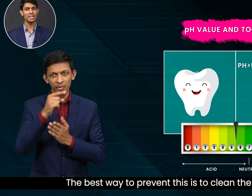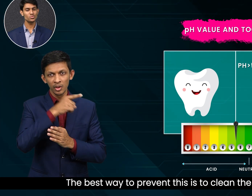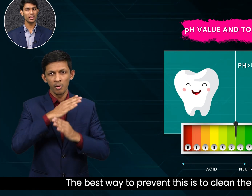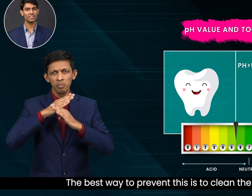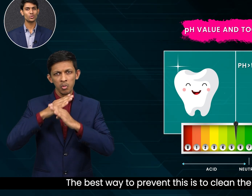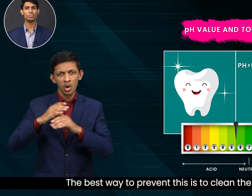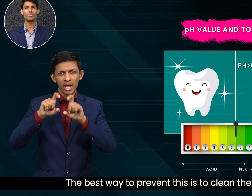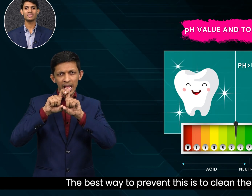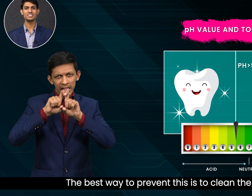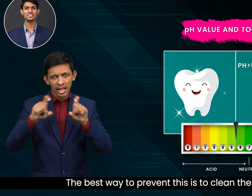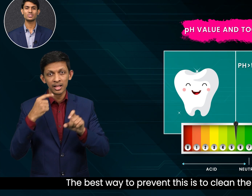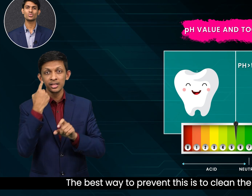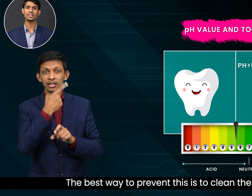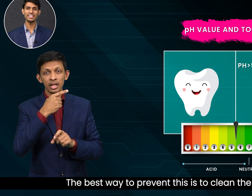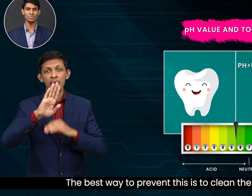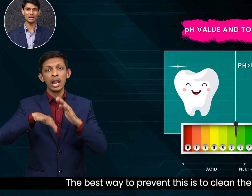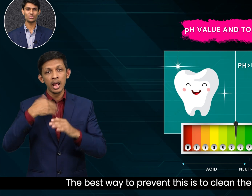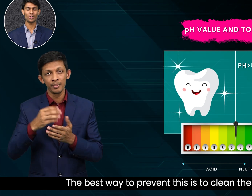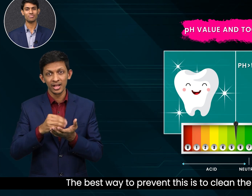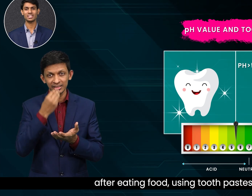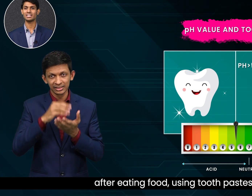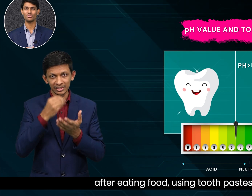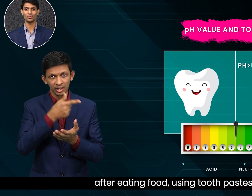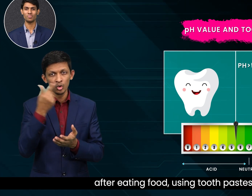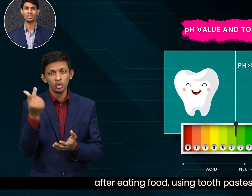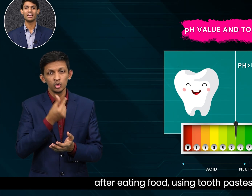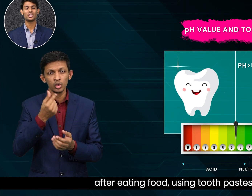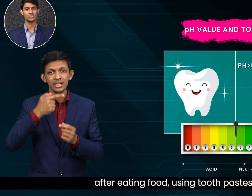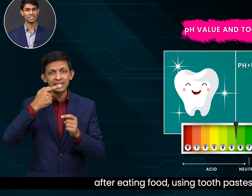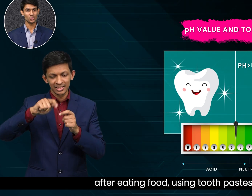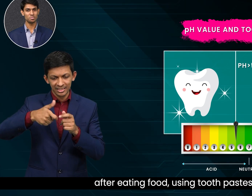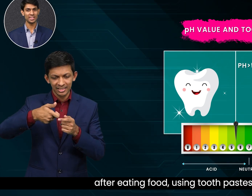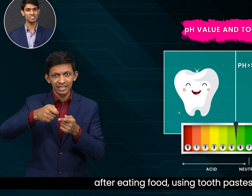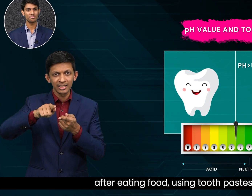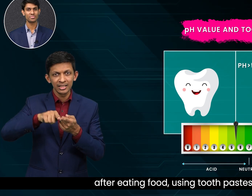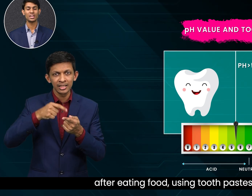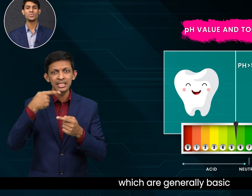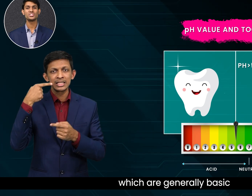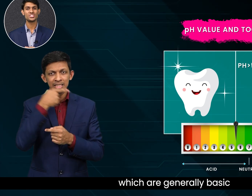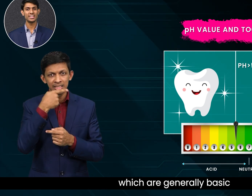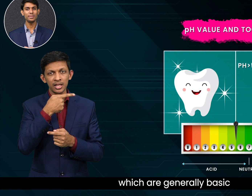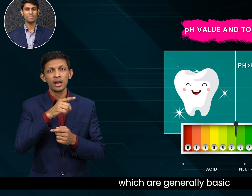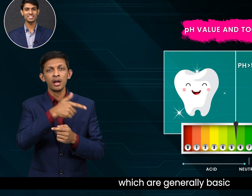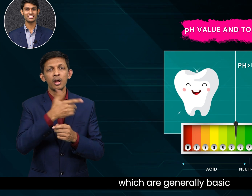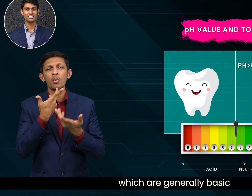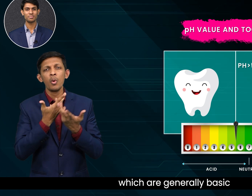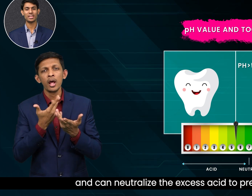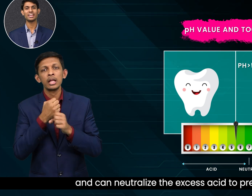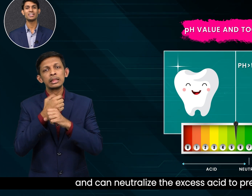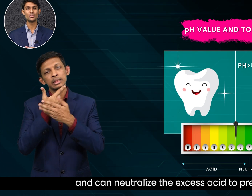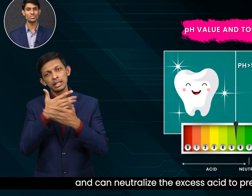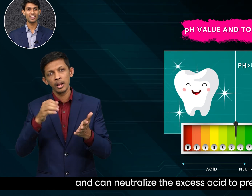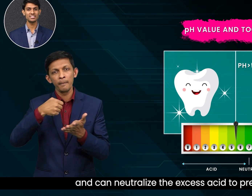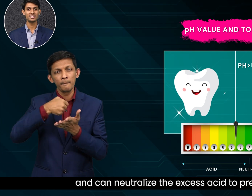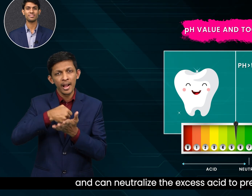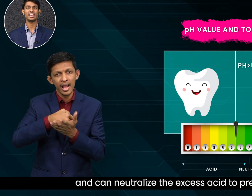The best way to prevent this is to clean the mouth after eating food using toothpaste, which are generally basic and